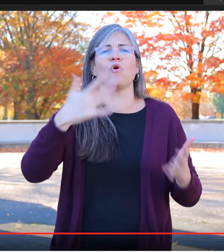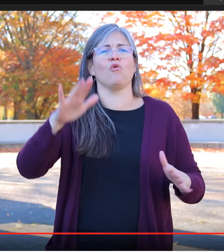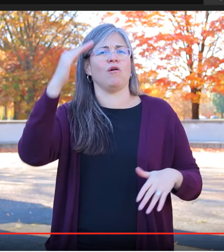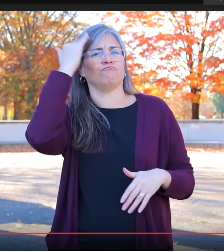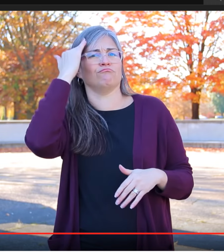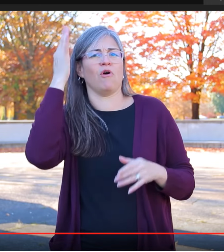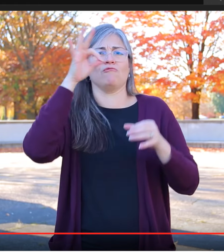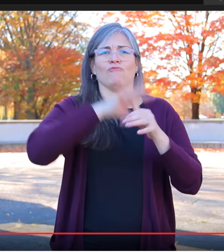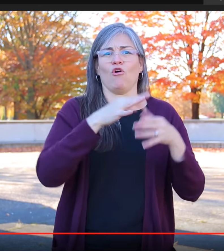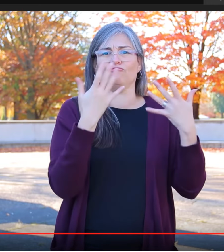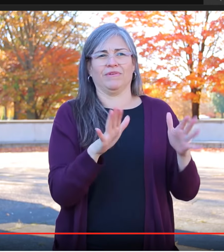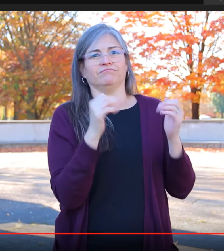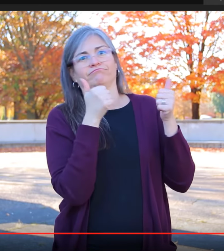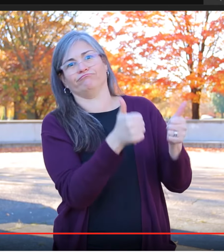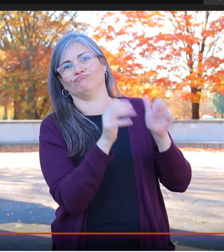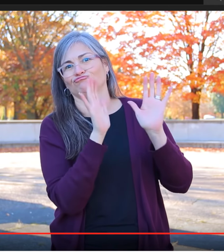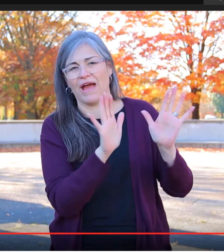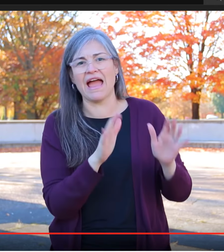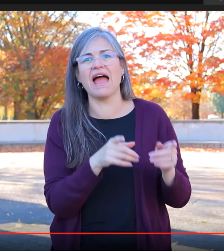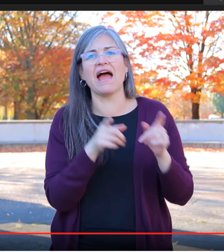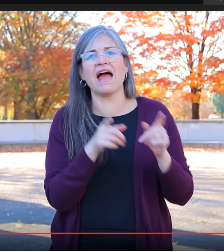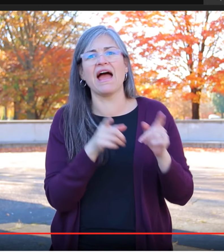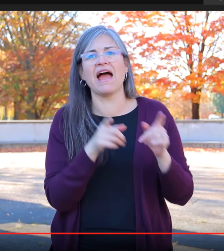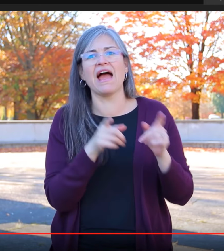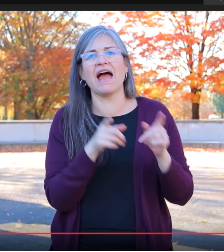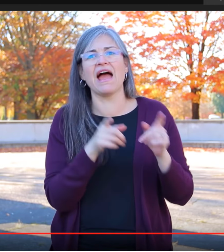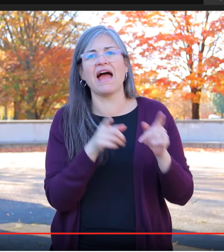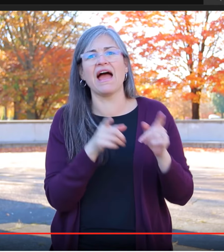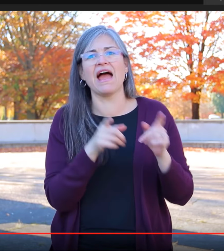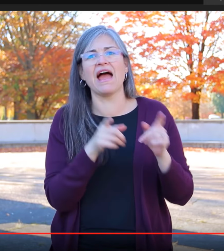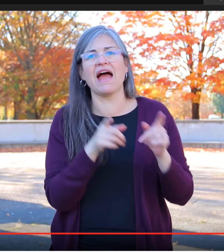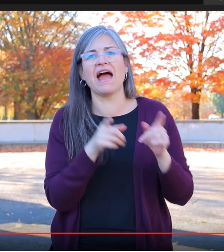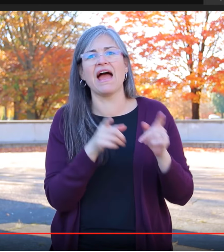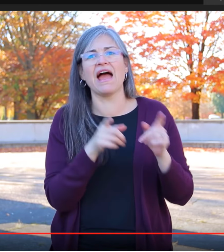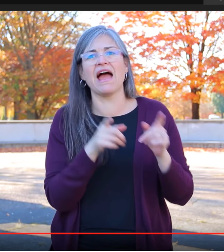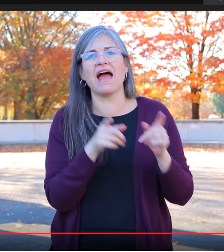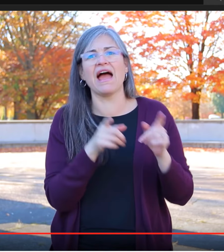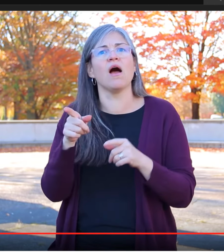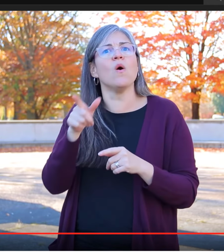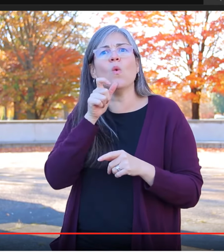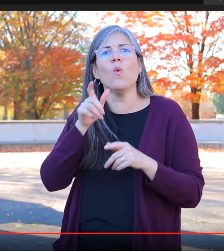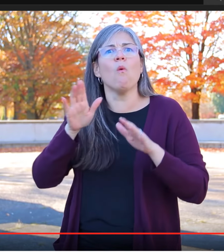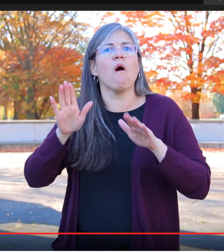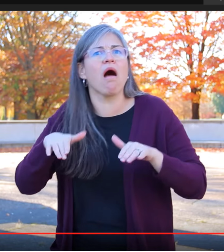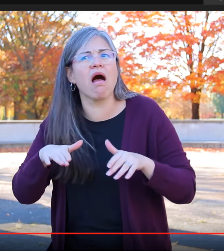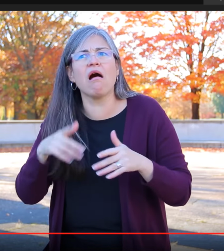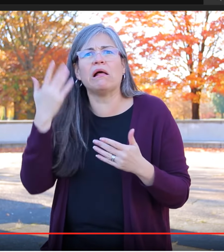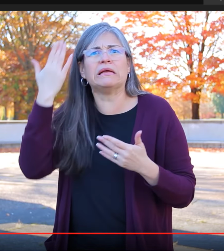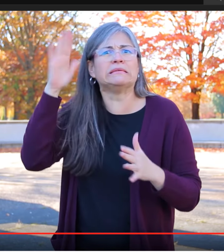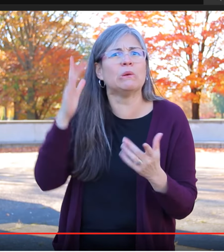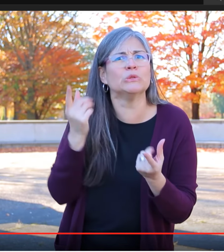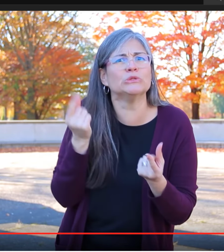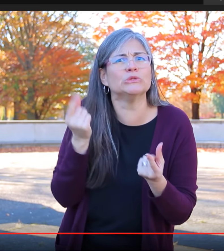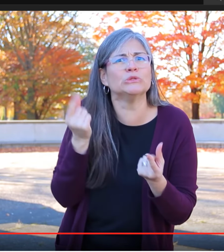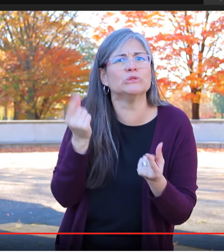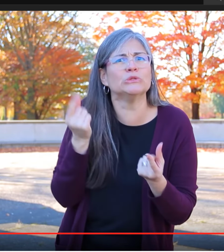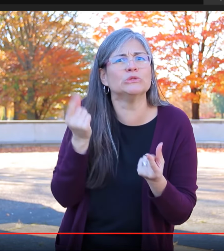of you already know, vote, finish, yep, got it, like know how to do it, know the process. But who not yet, I don't know what